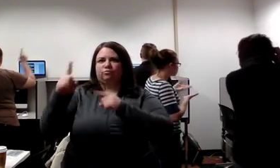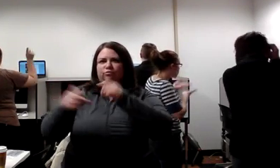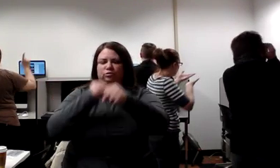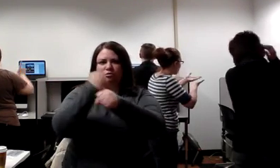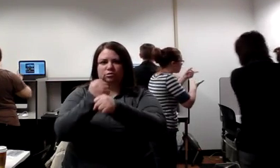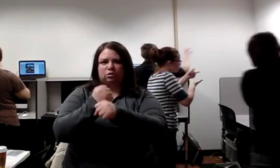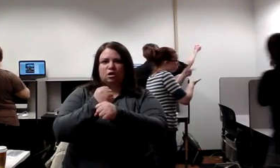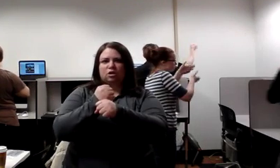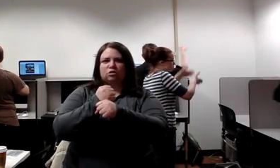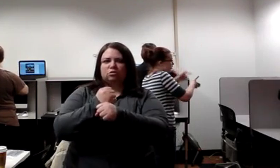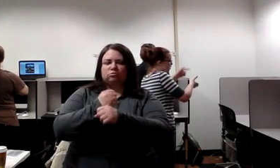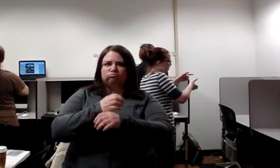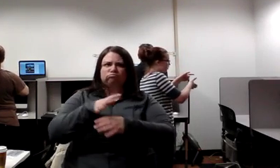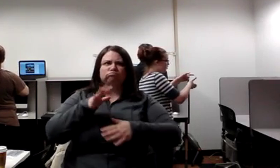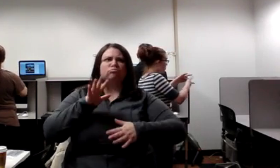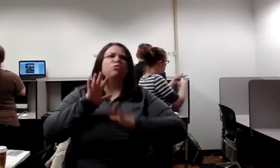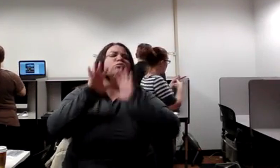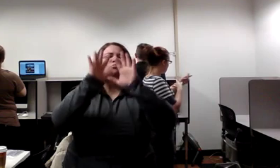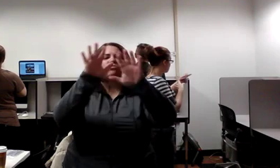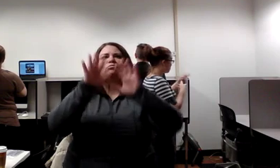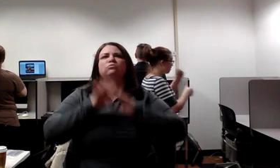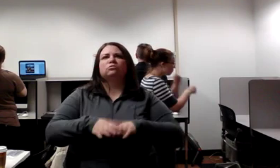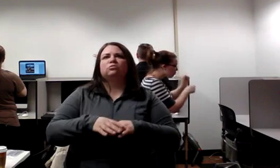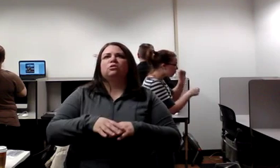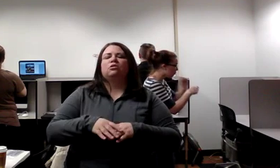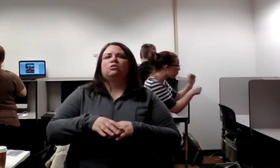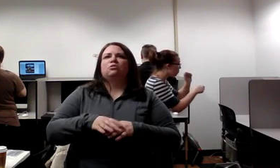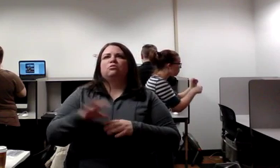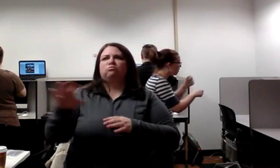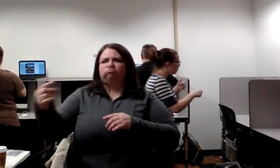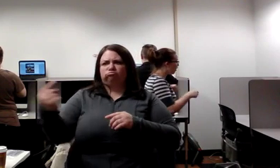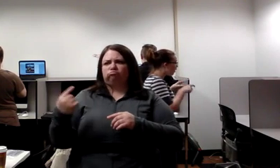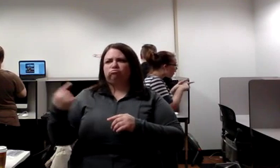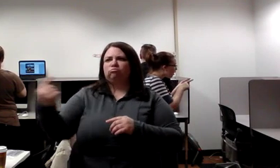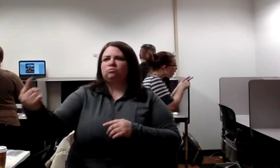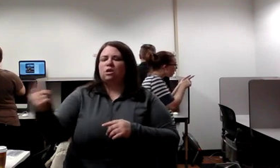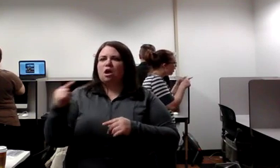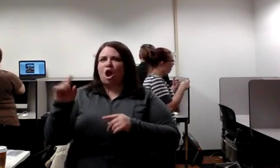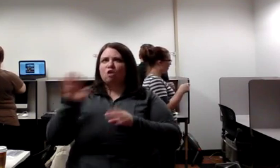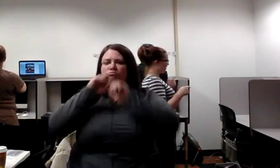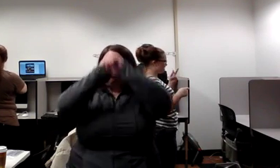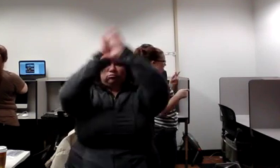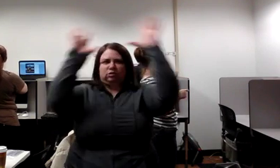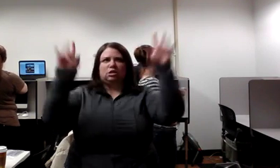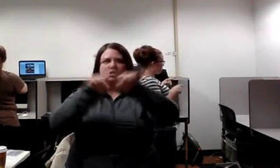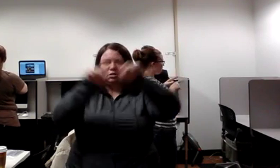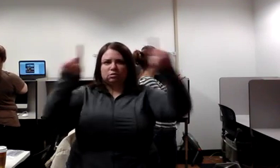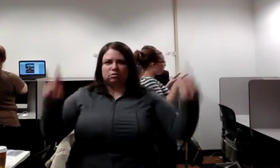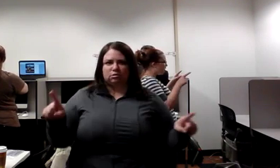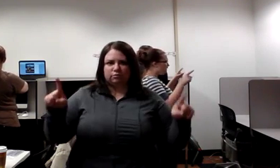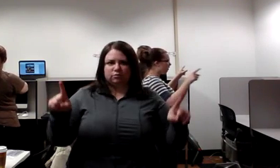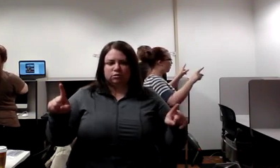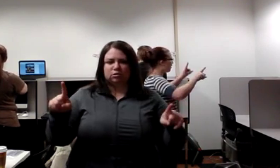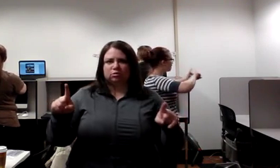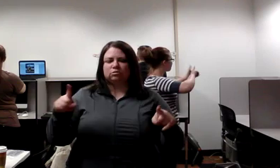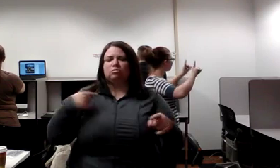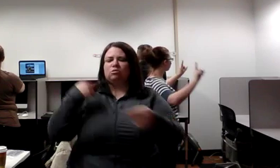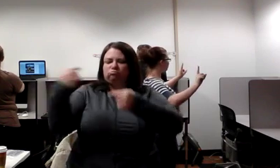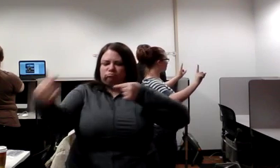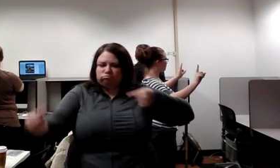began to diverge, and eventually we had a falling out. When we did, our board of directors sided with him. And so at 30, I was